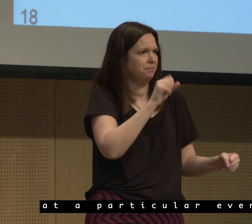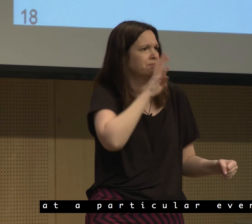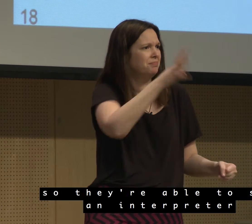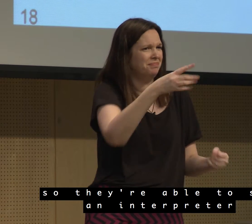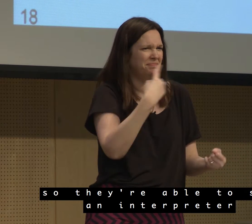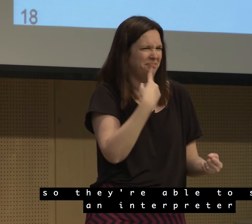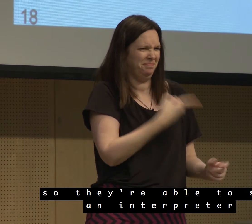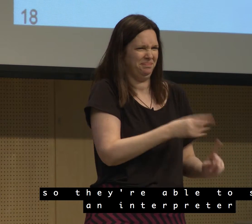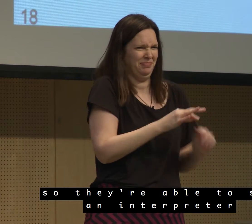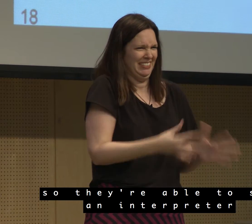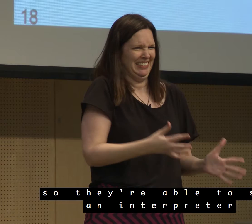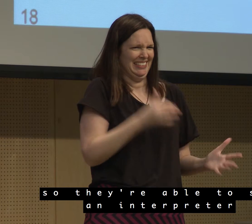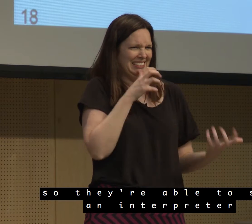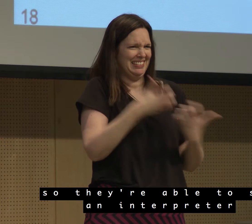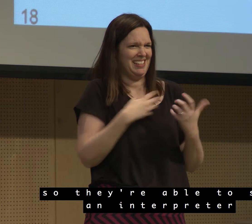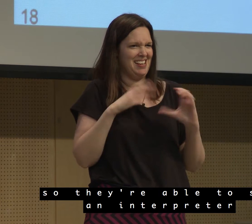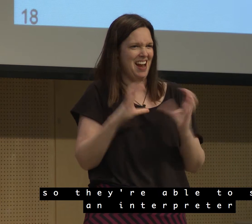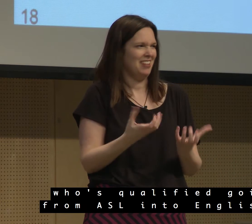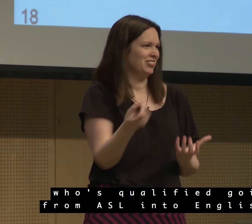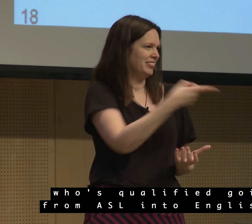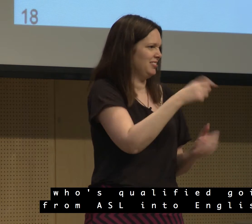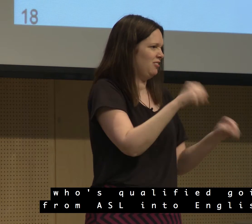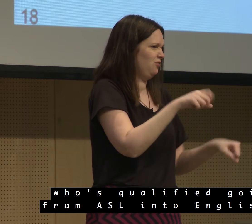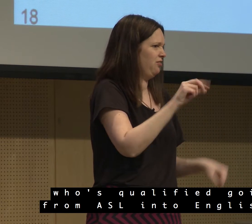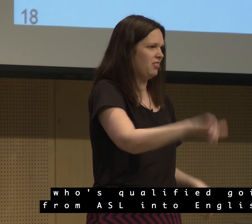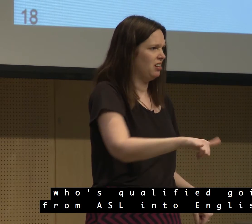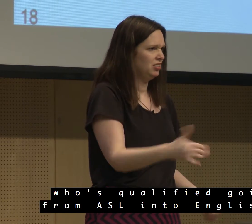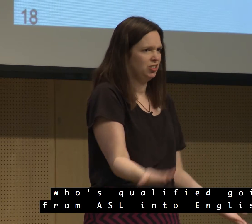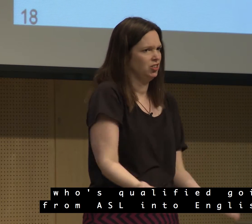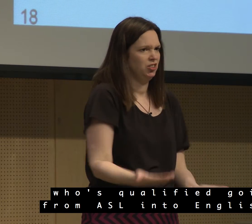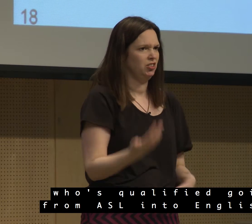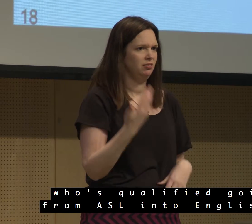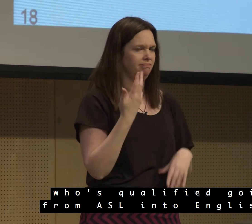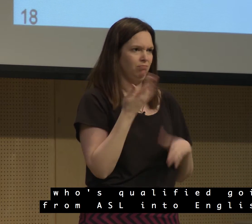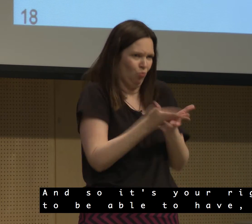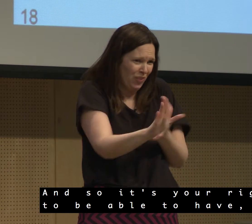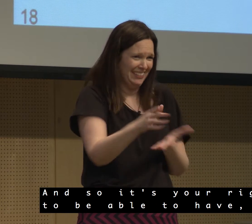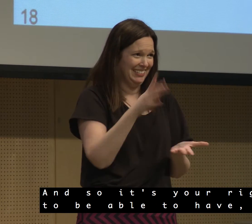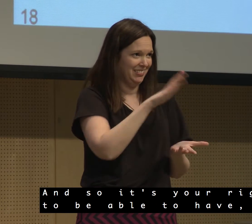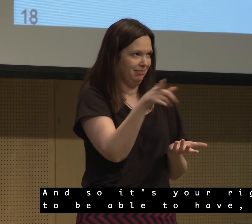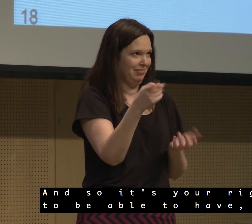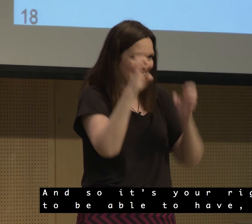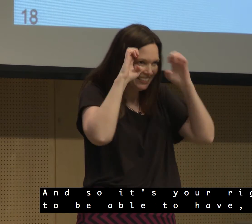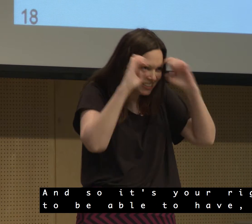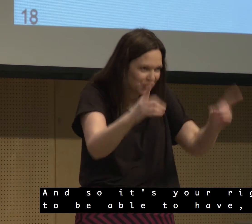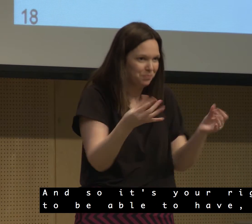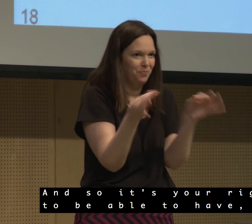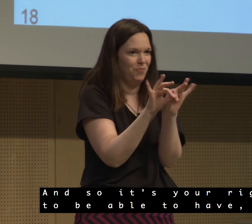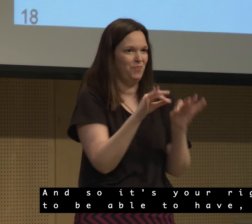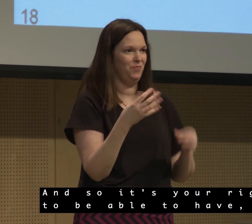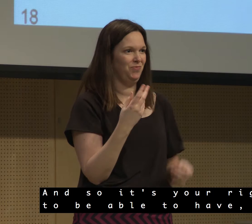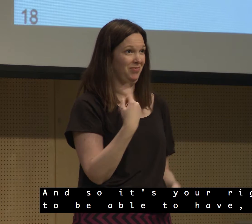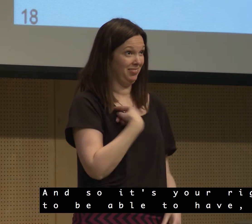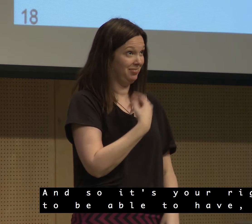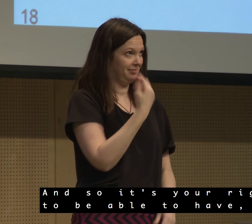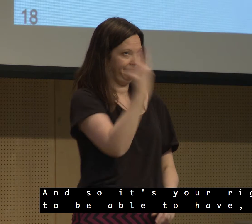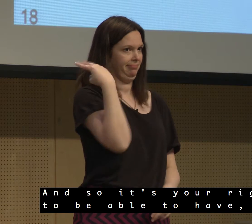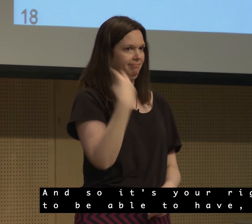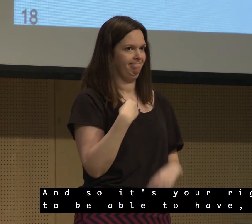event, so they're able to send an interpreter who's qualified going from ASL into English. And so it's your right to be able to